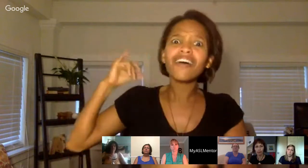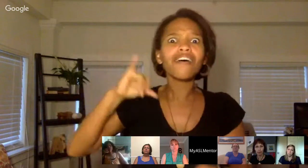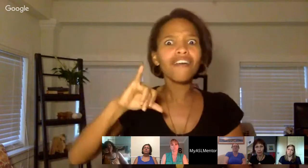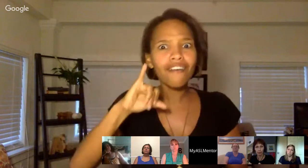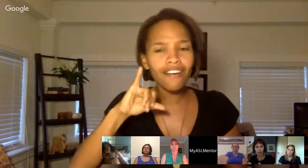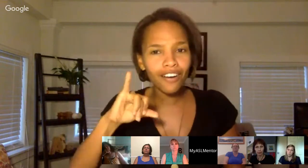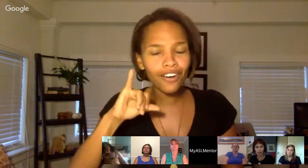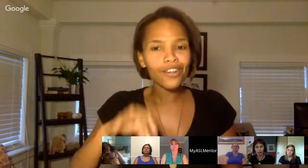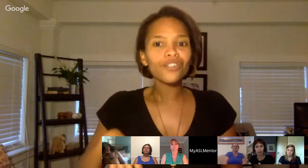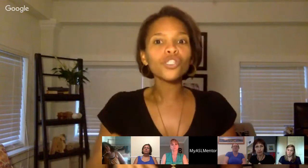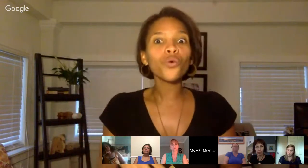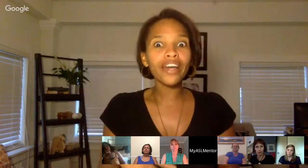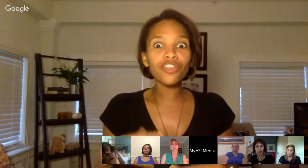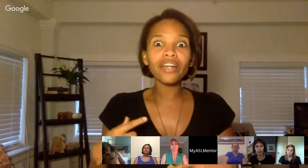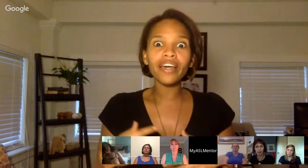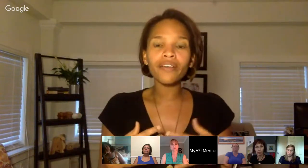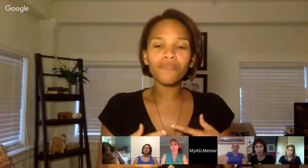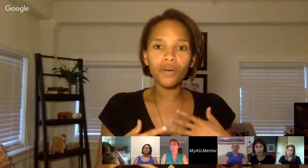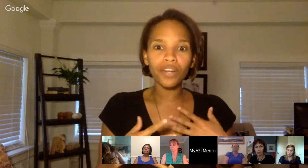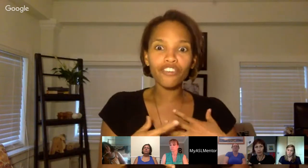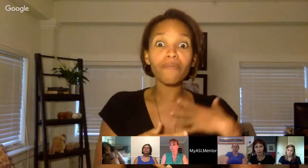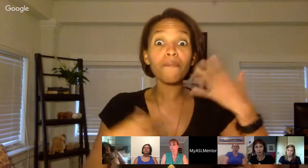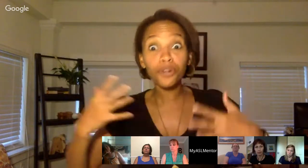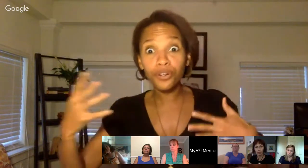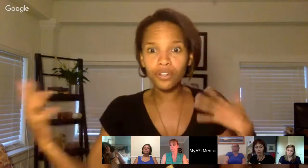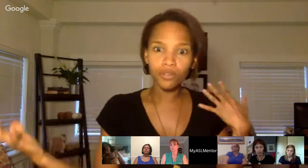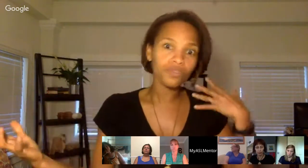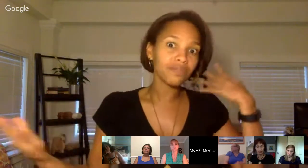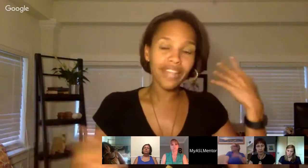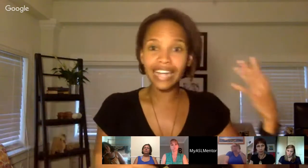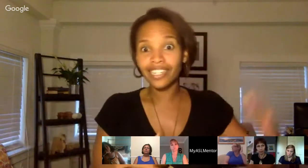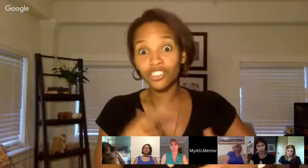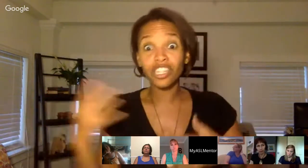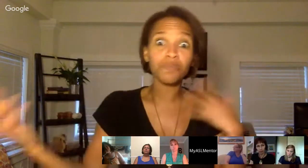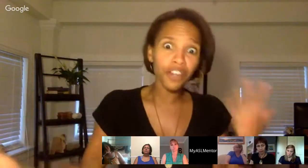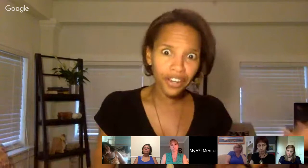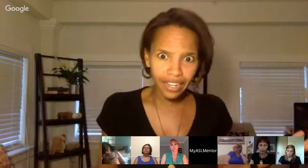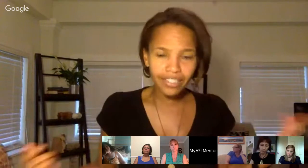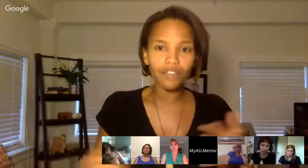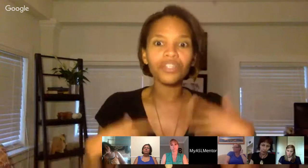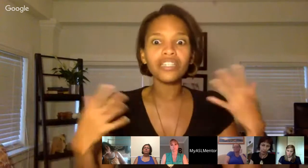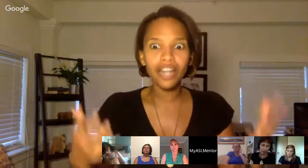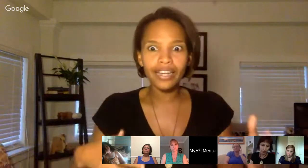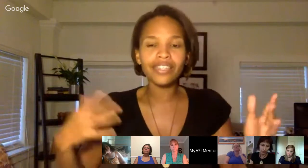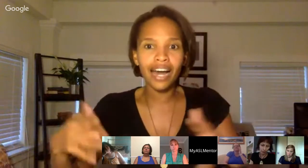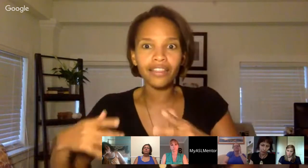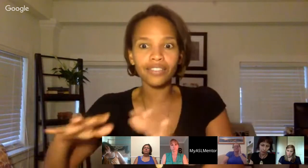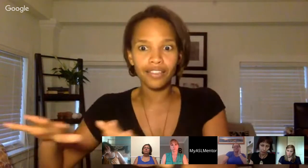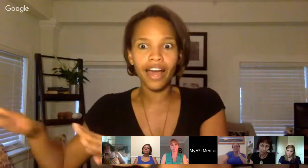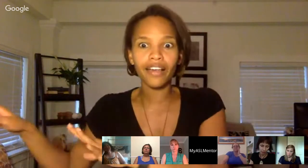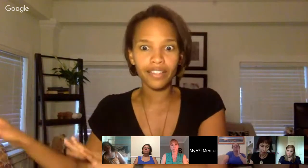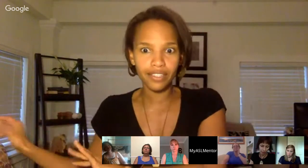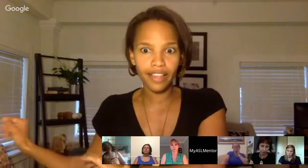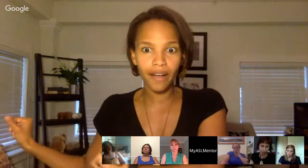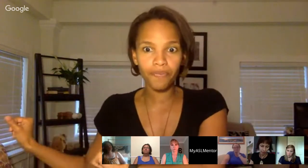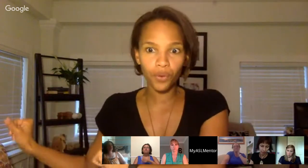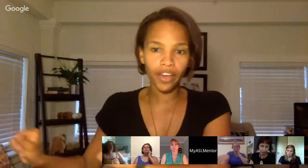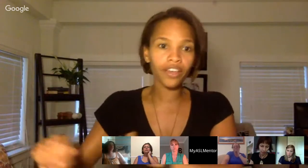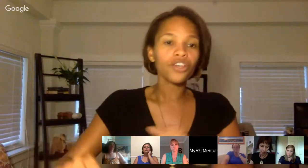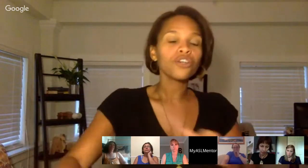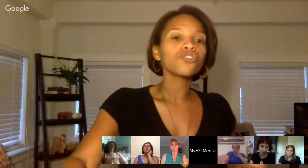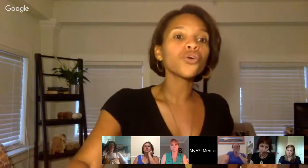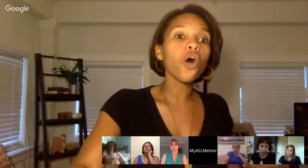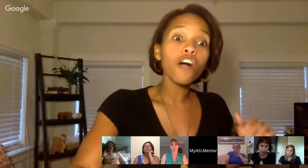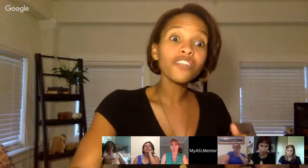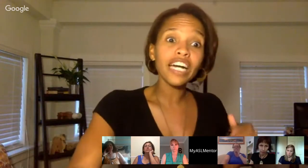back, So when I remembered that teaching experience, I realized that this and that and this and that,